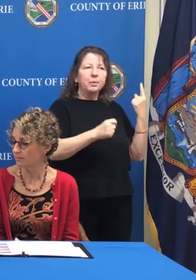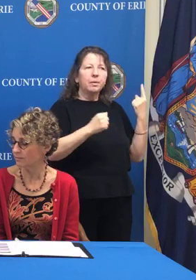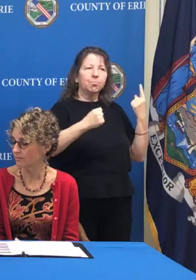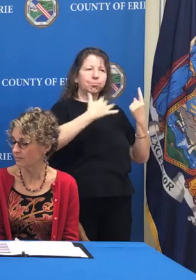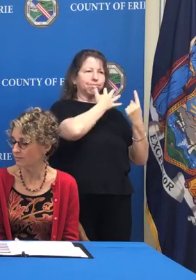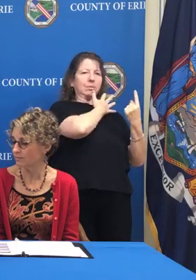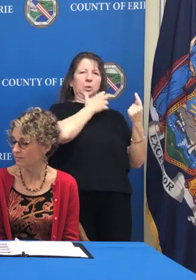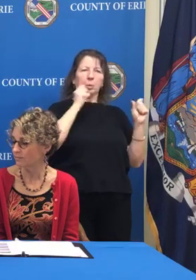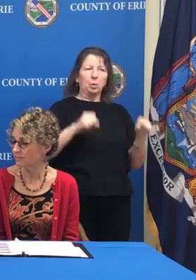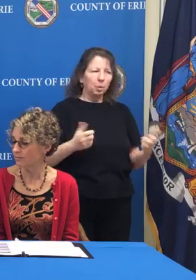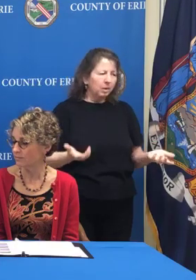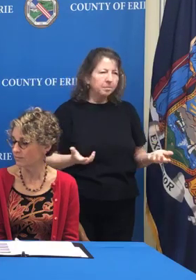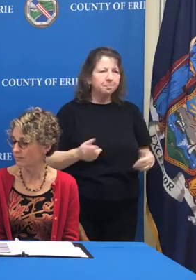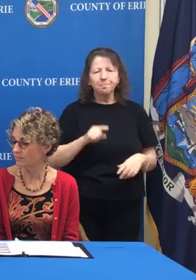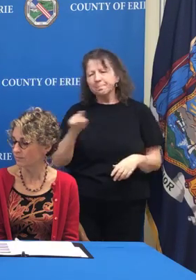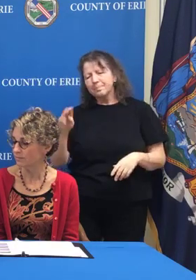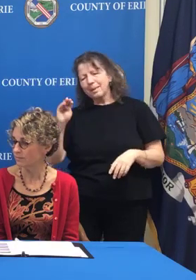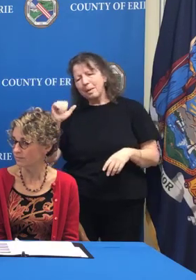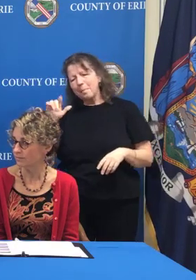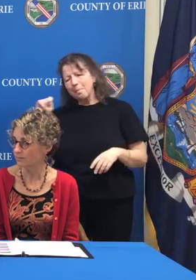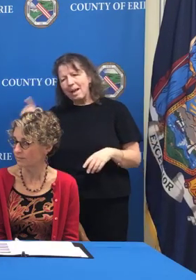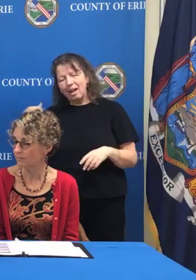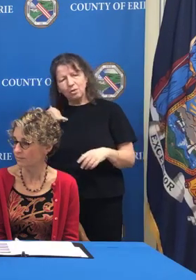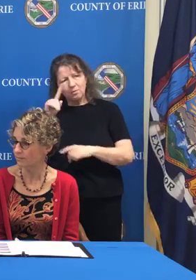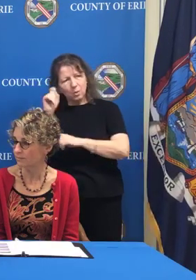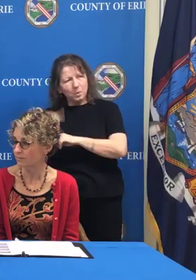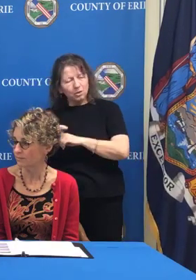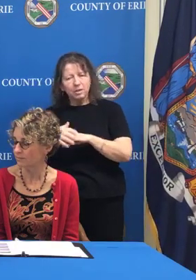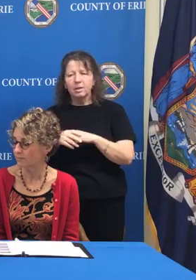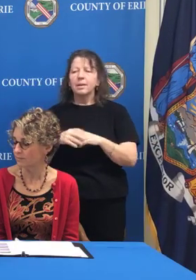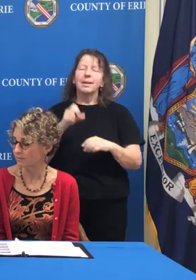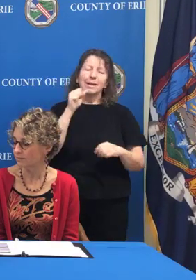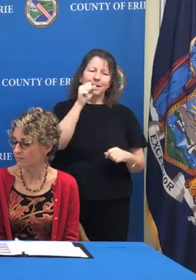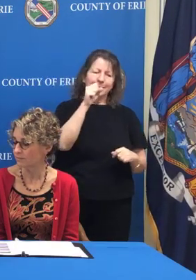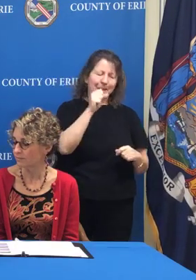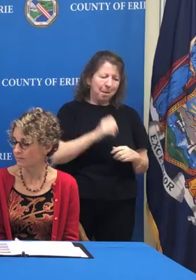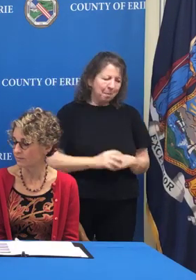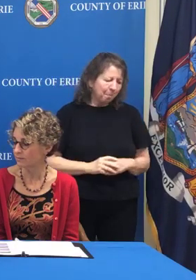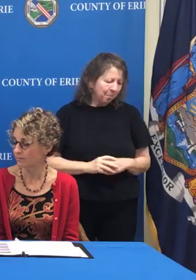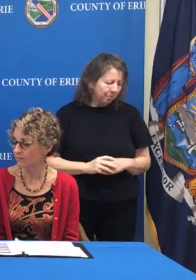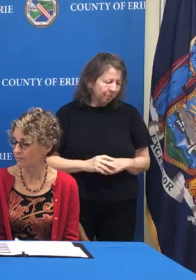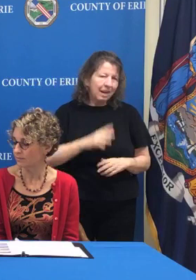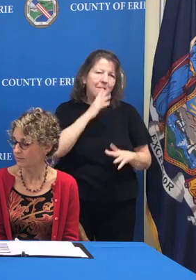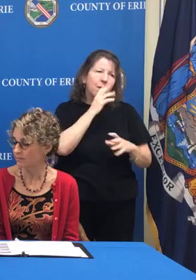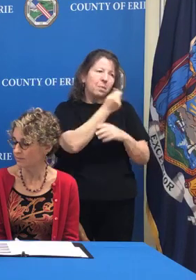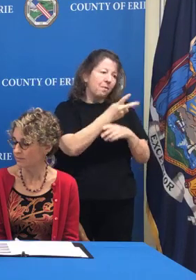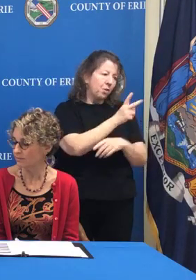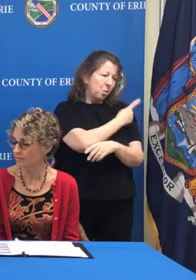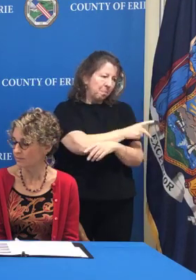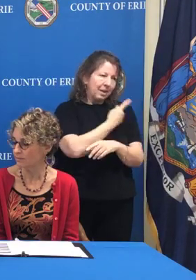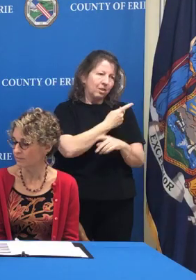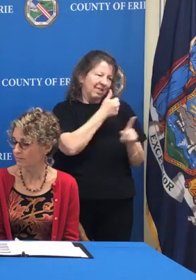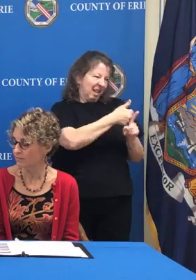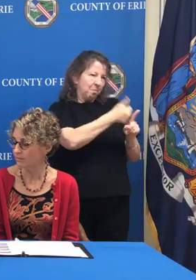on? I do. Thank you, Mark. I've talked to a couple of patients who've tested